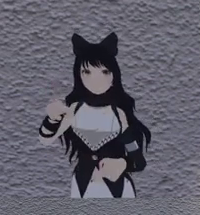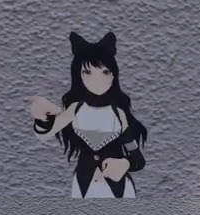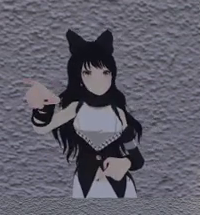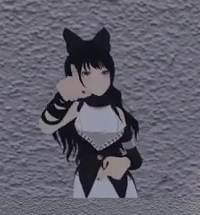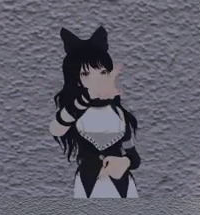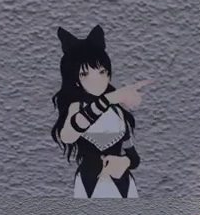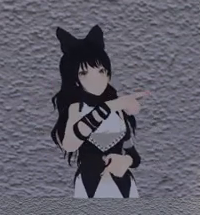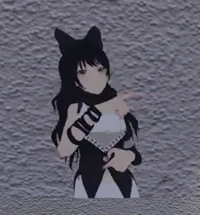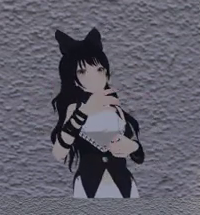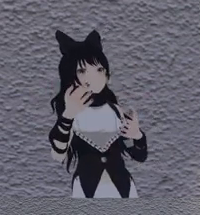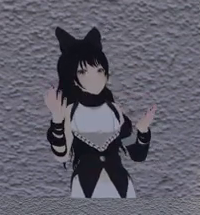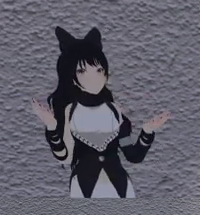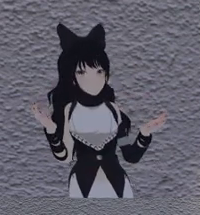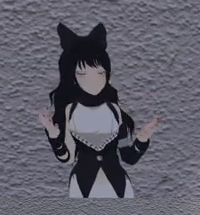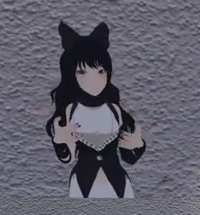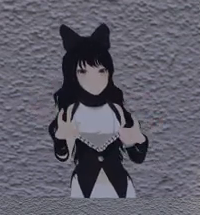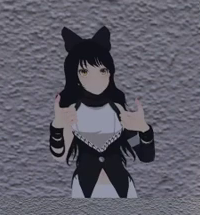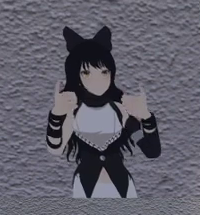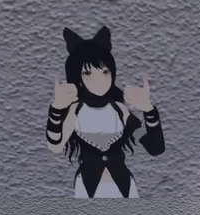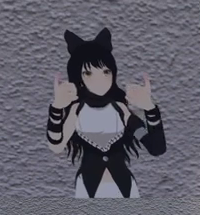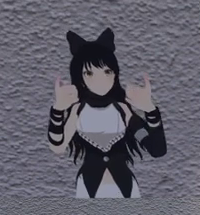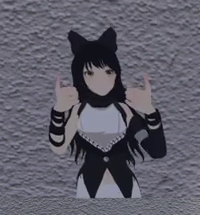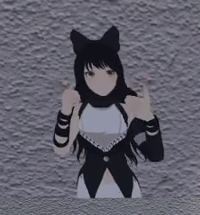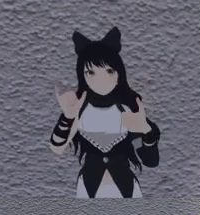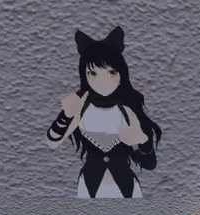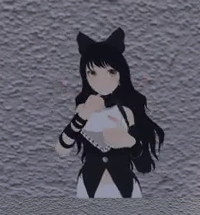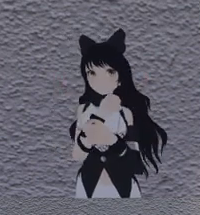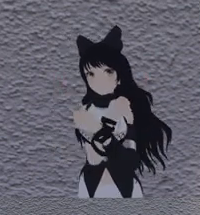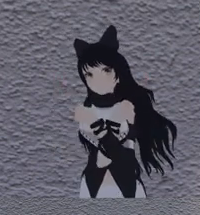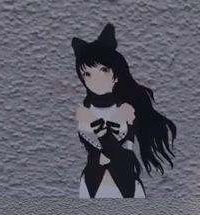Just like, I love all of you guys.